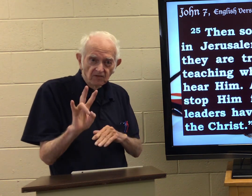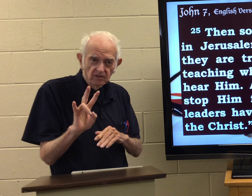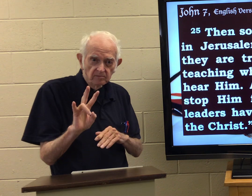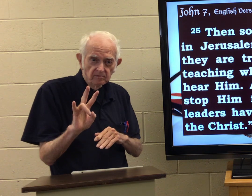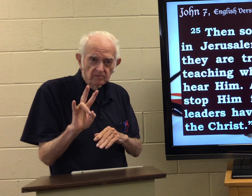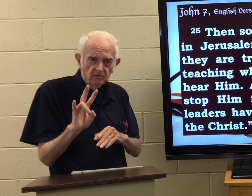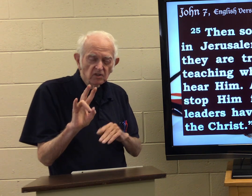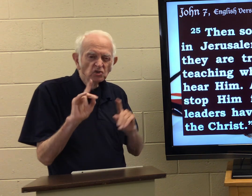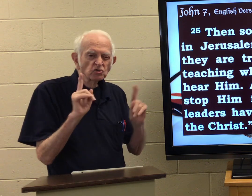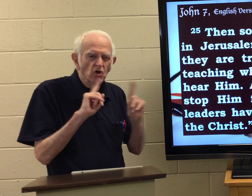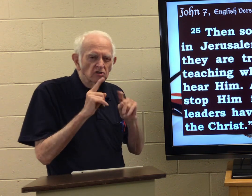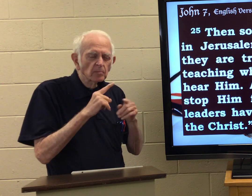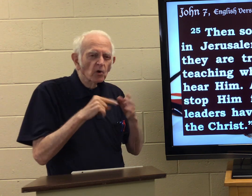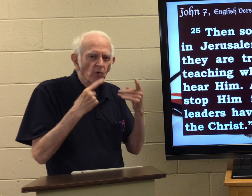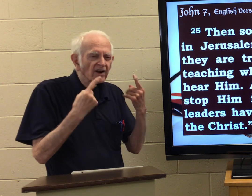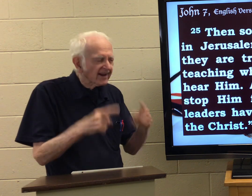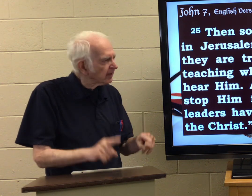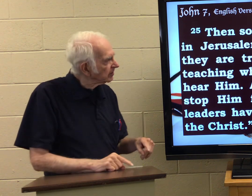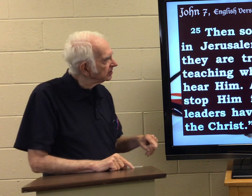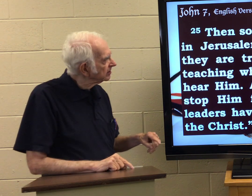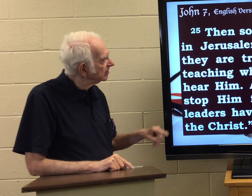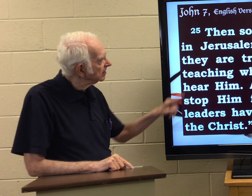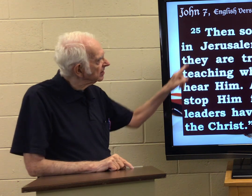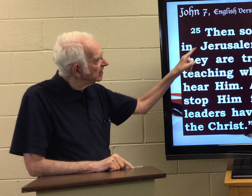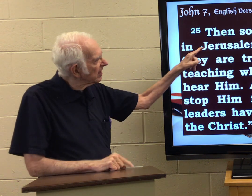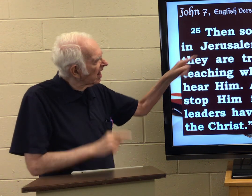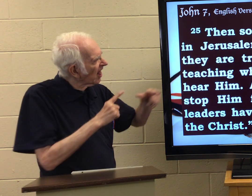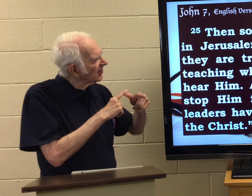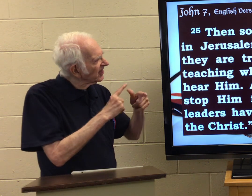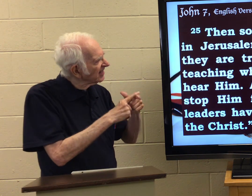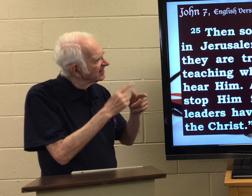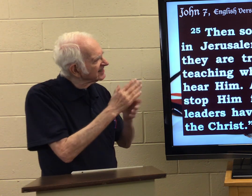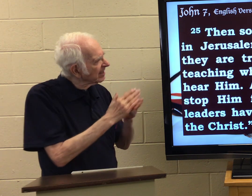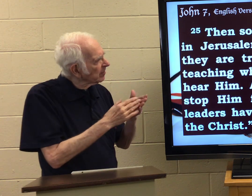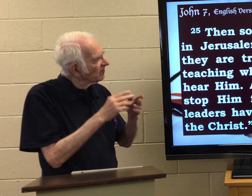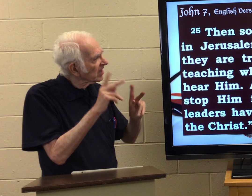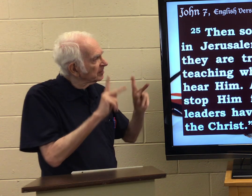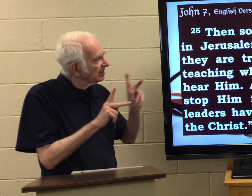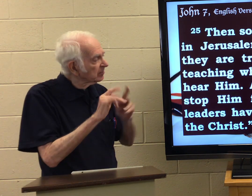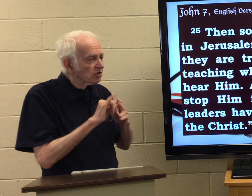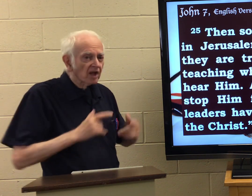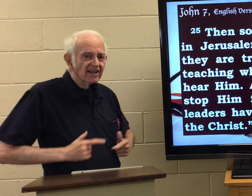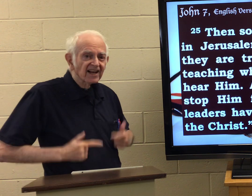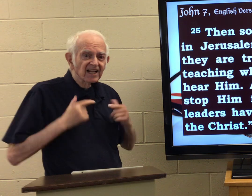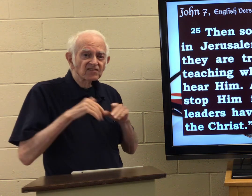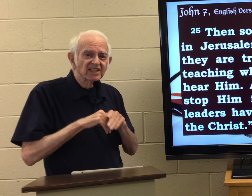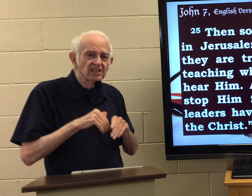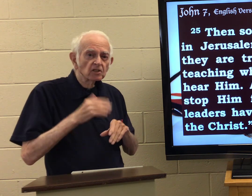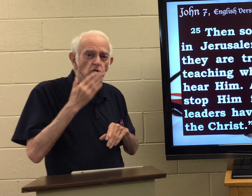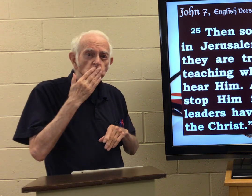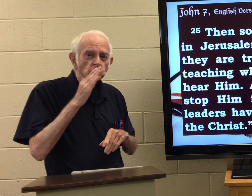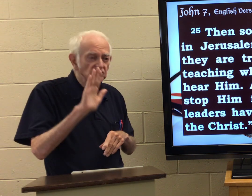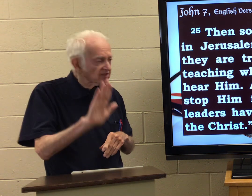7, it talks about what happened. Then some of the people that lived in